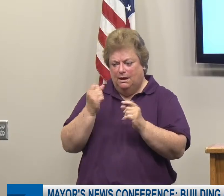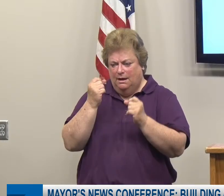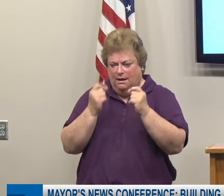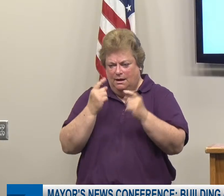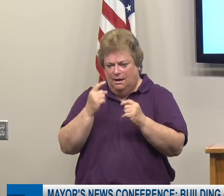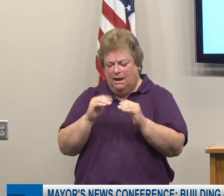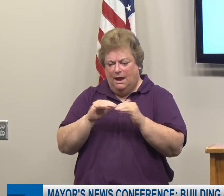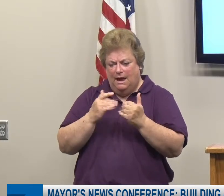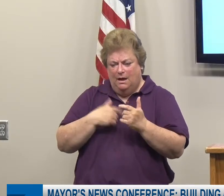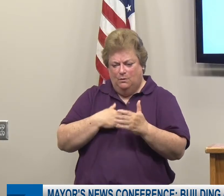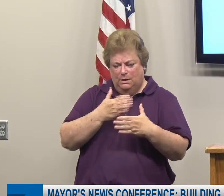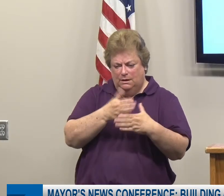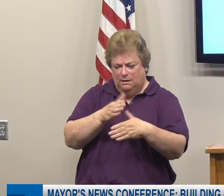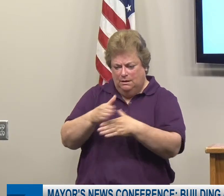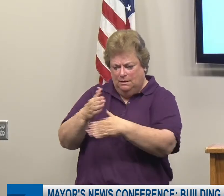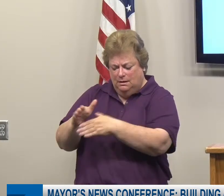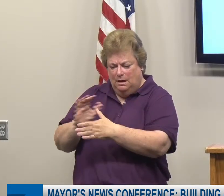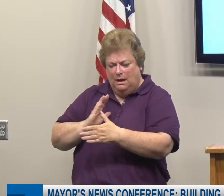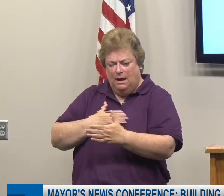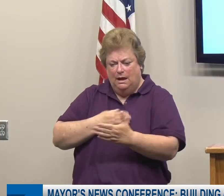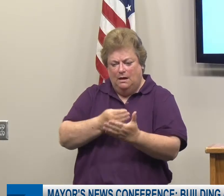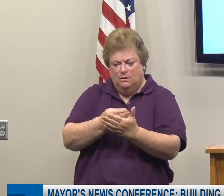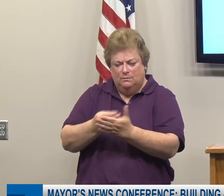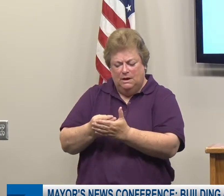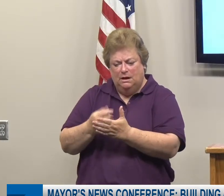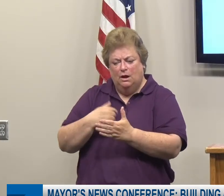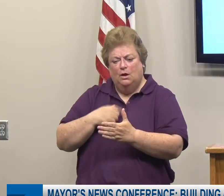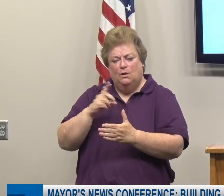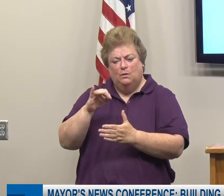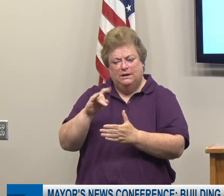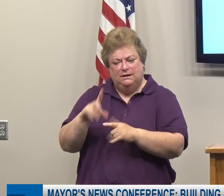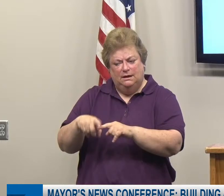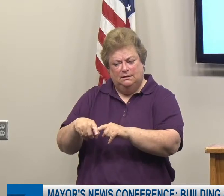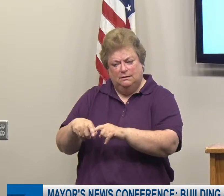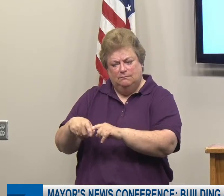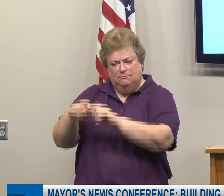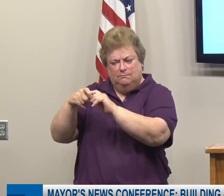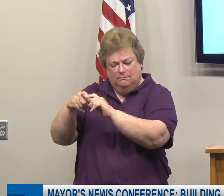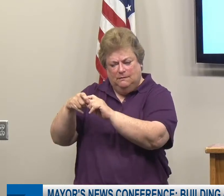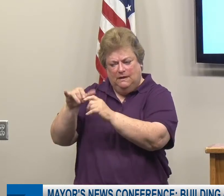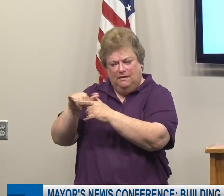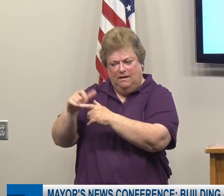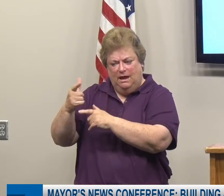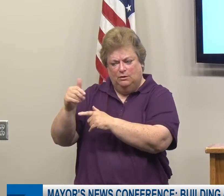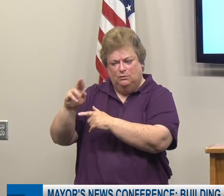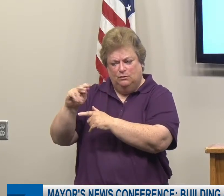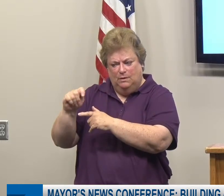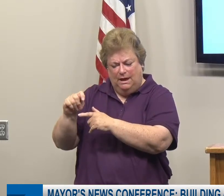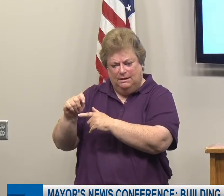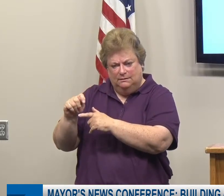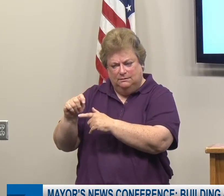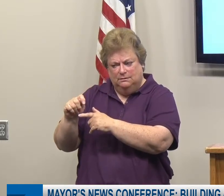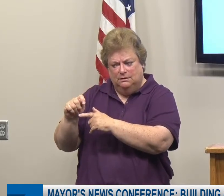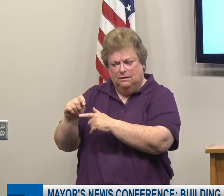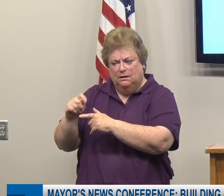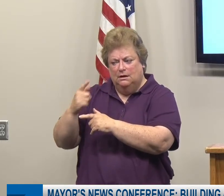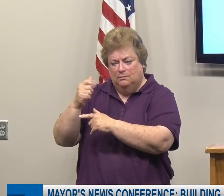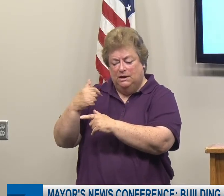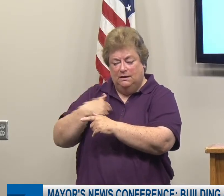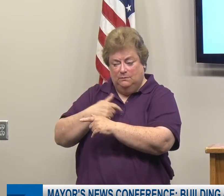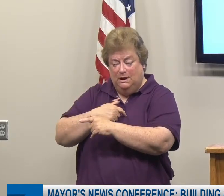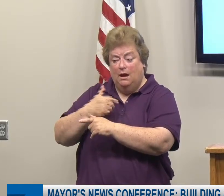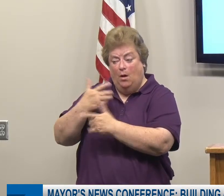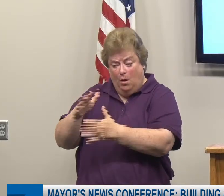resources are allocated, we did put a pause on the grant that we found out that we had an informal approval